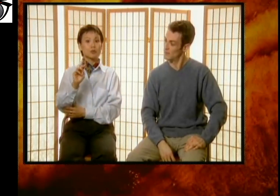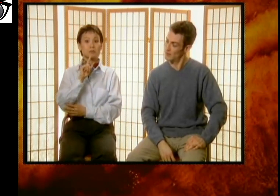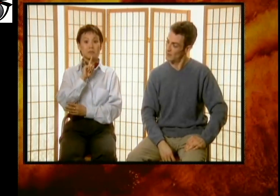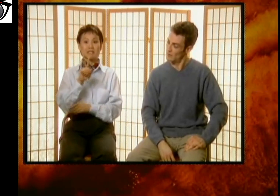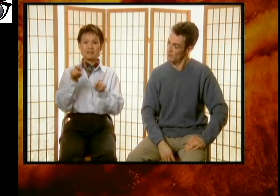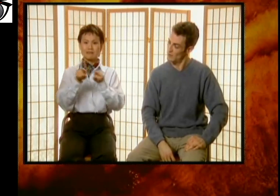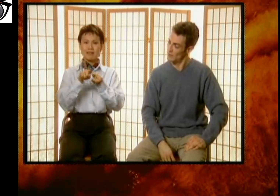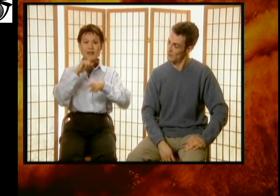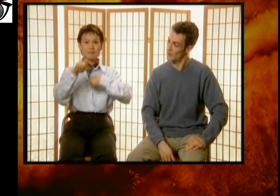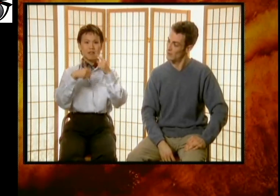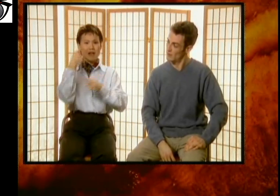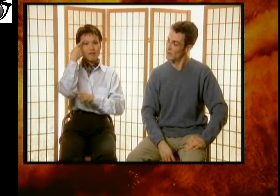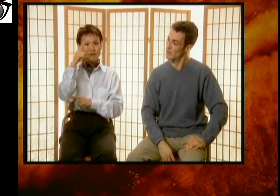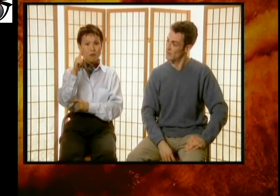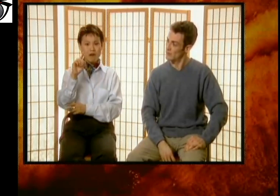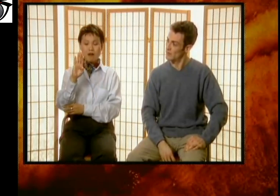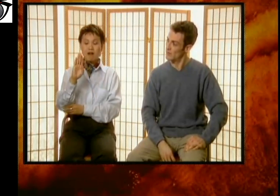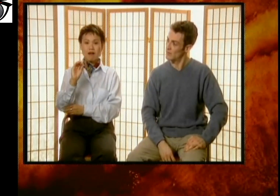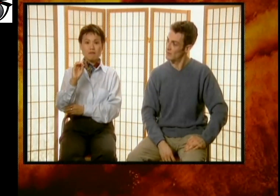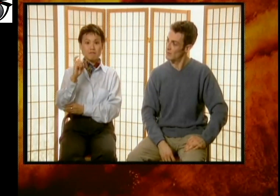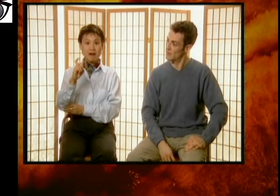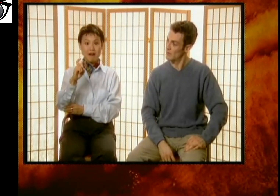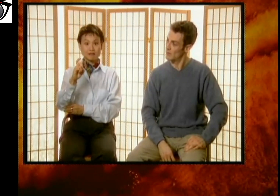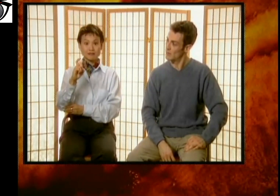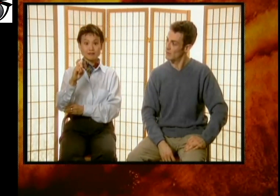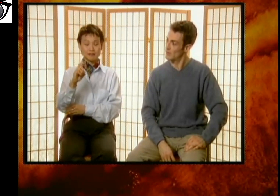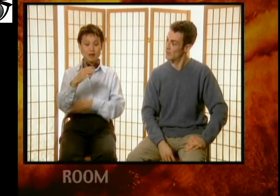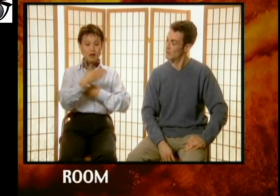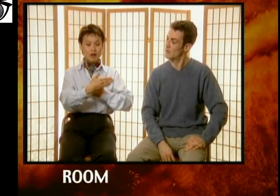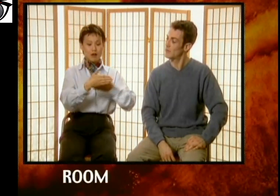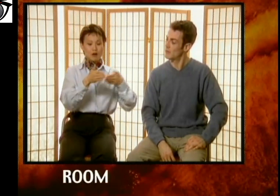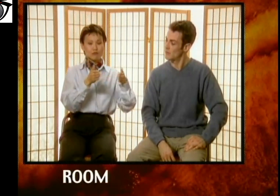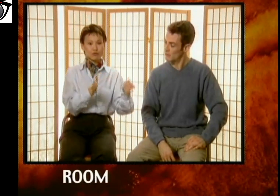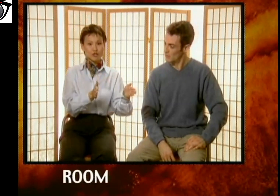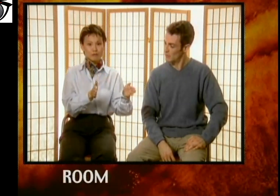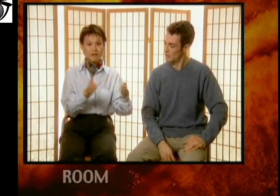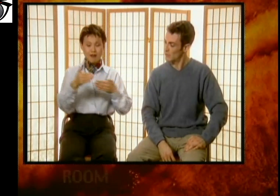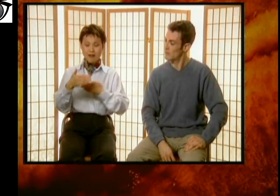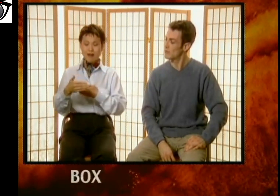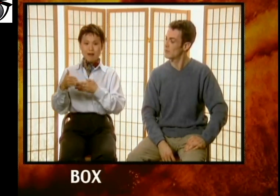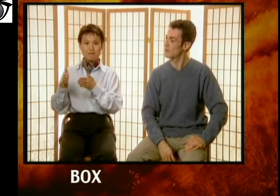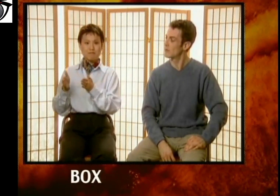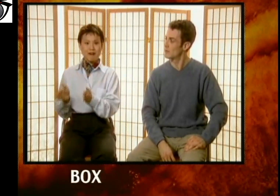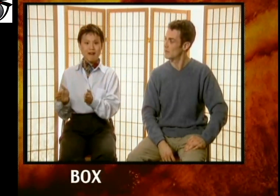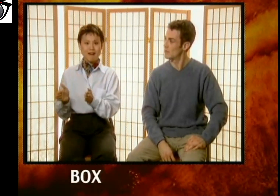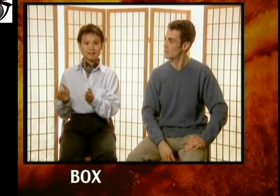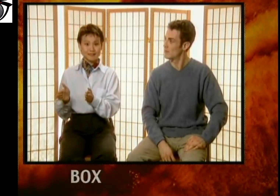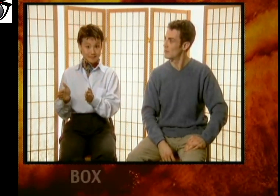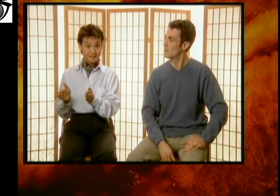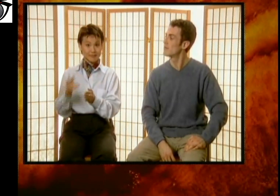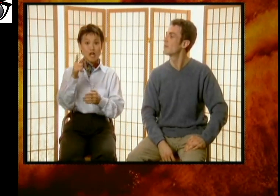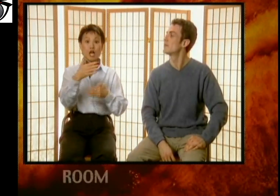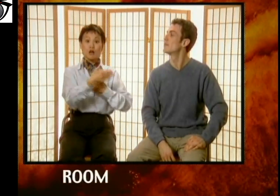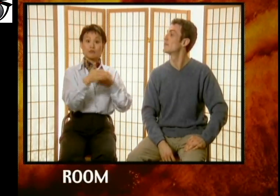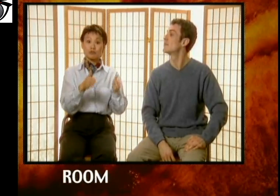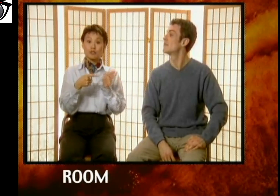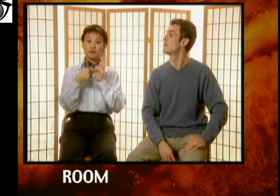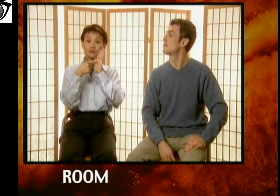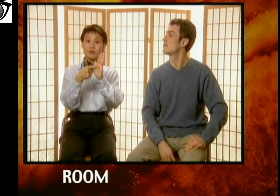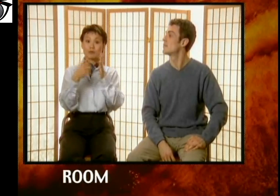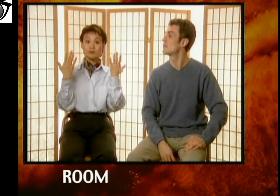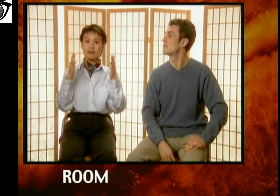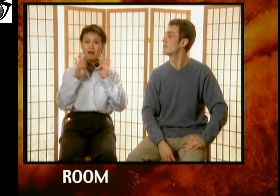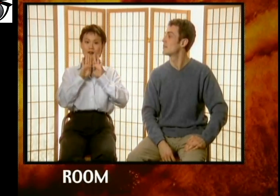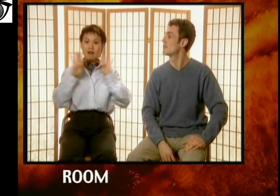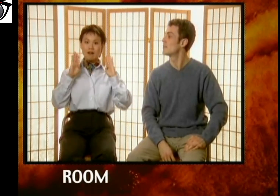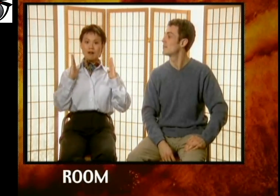Room is the same sign as box. Room, box. Room shows